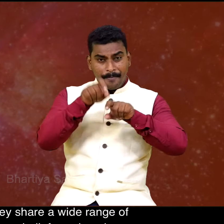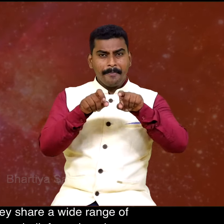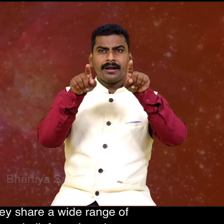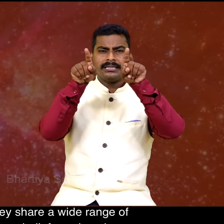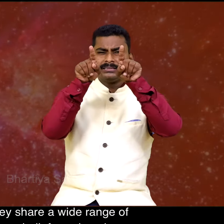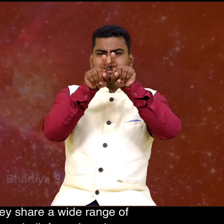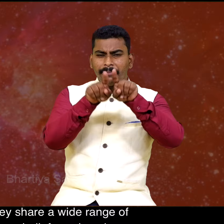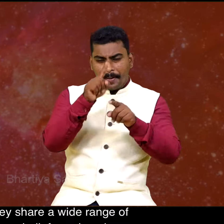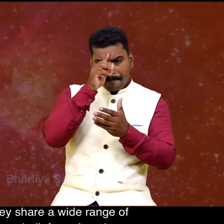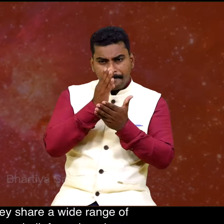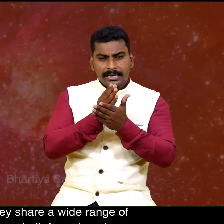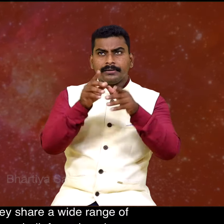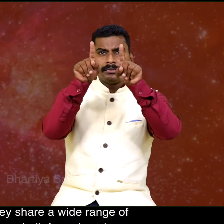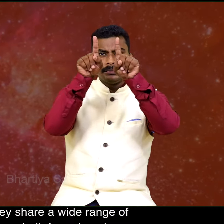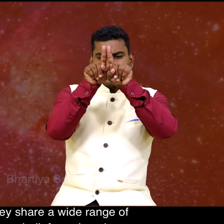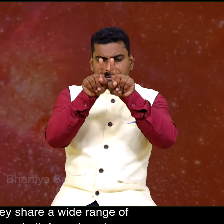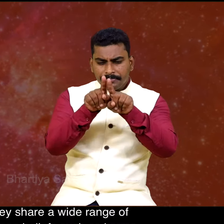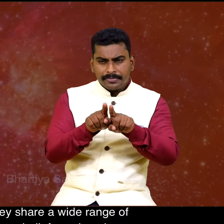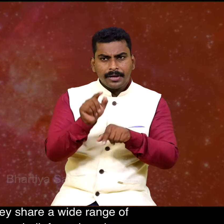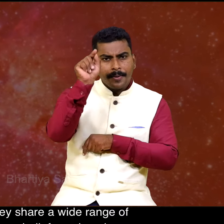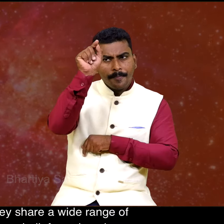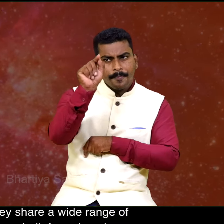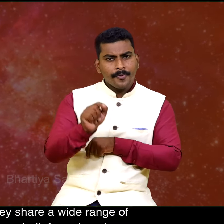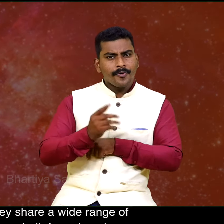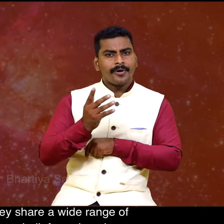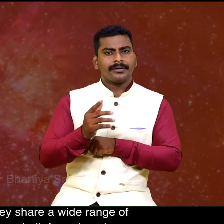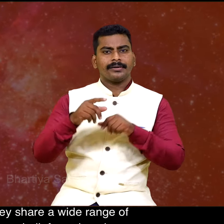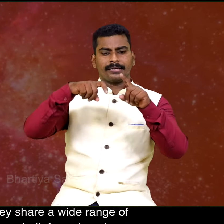of common beliefs, such as karma,